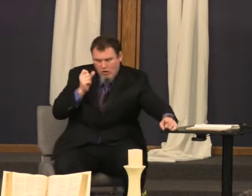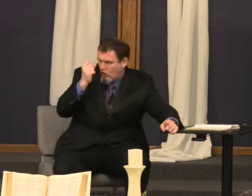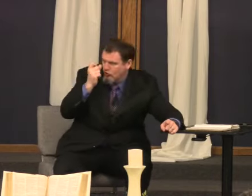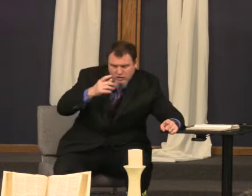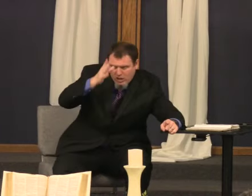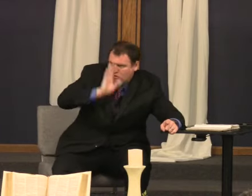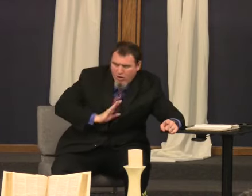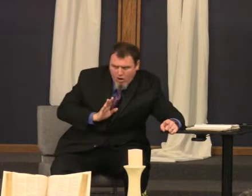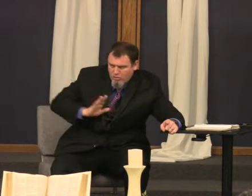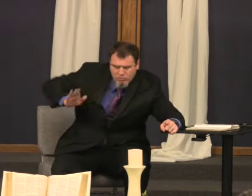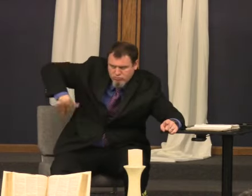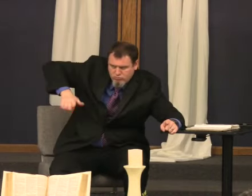about.